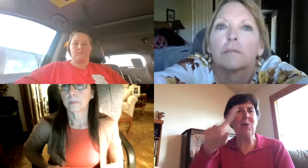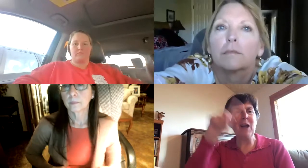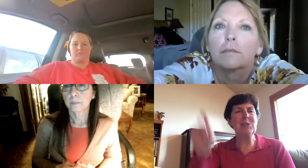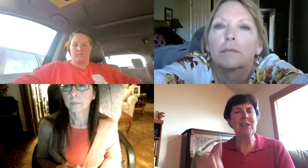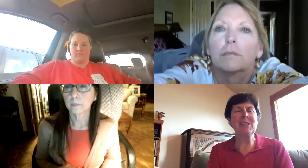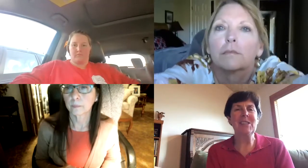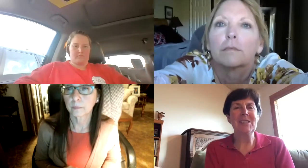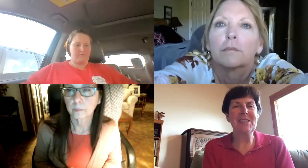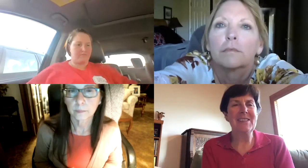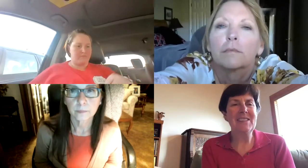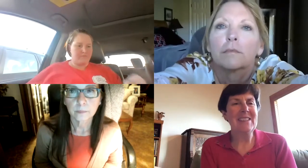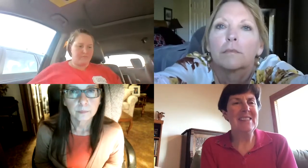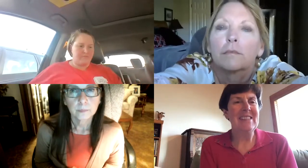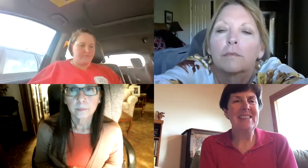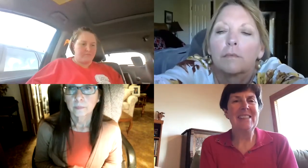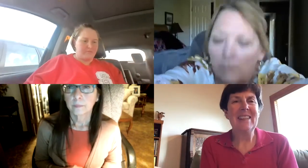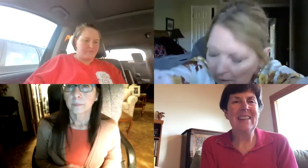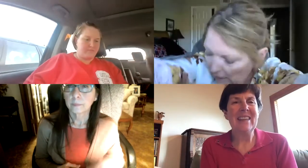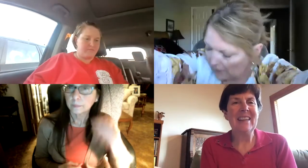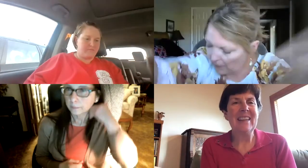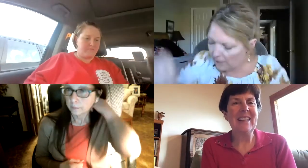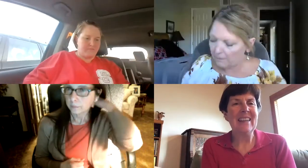Other questions?